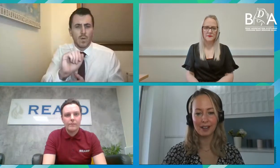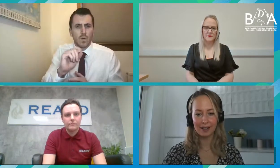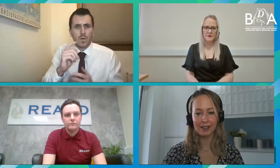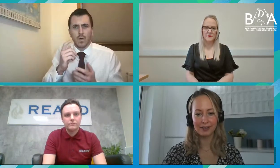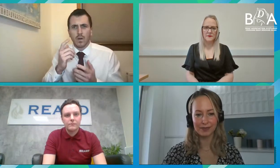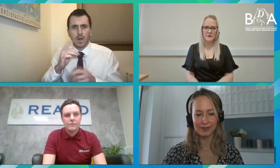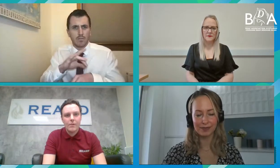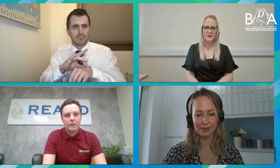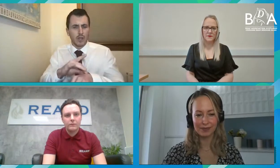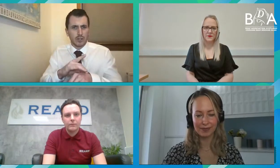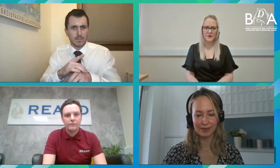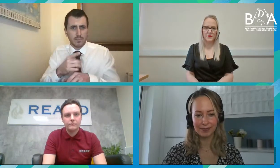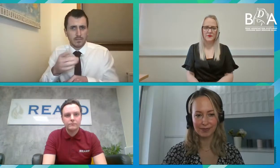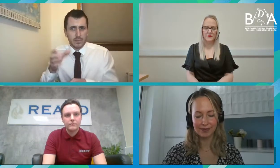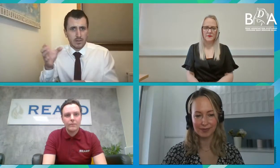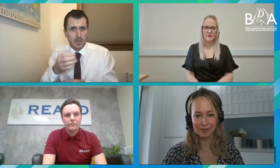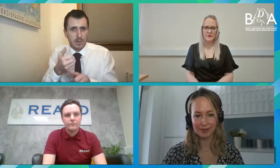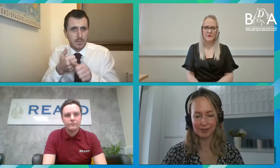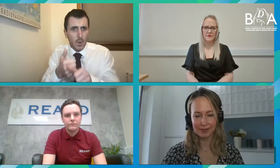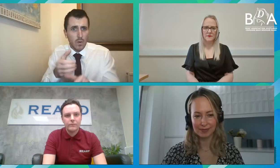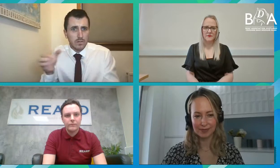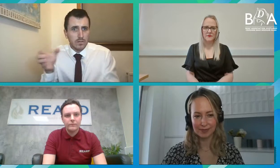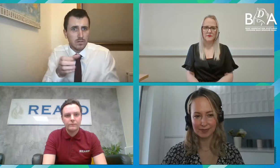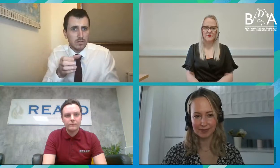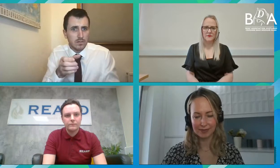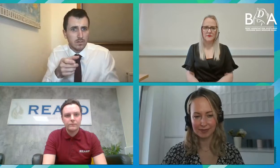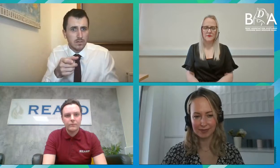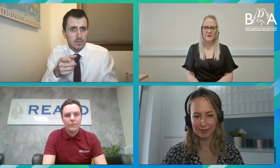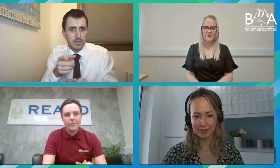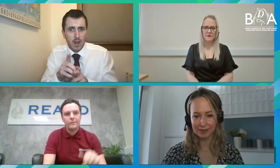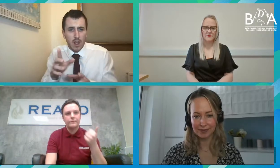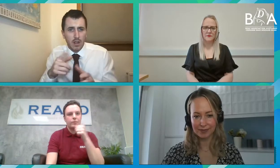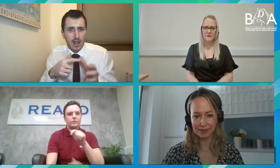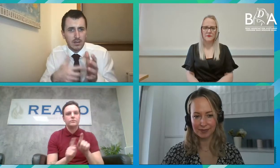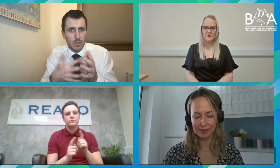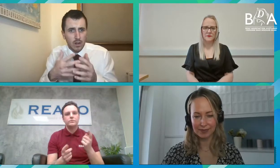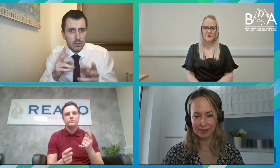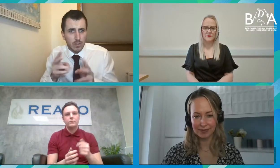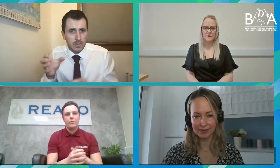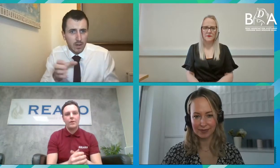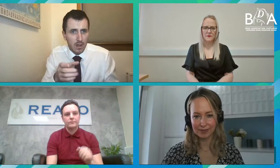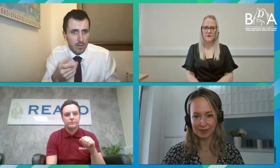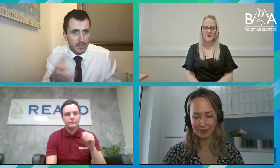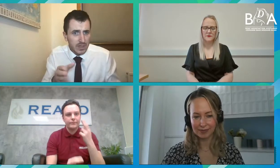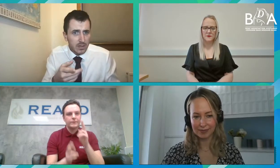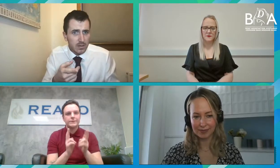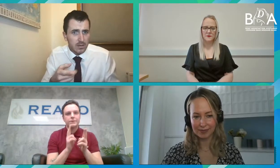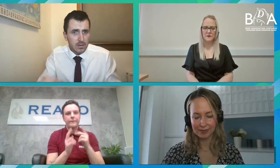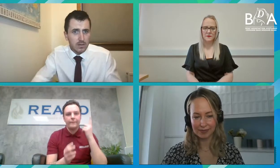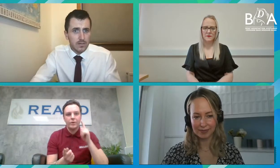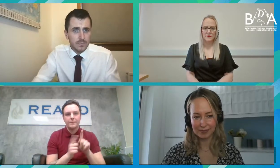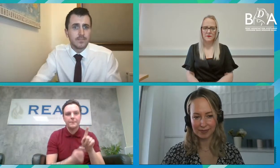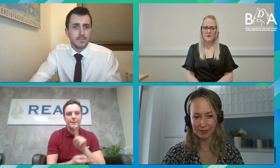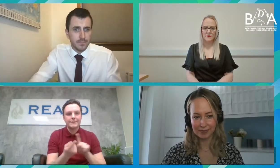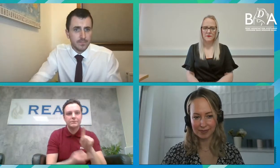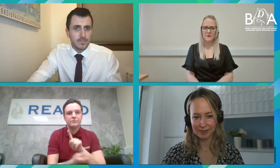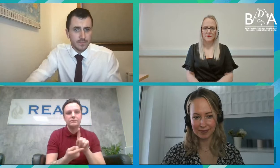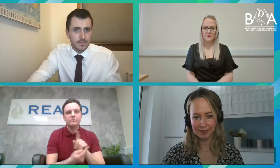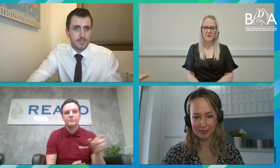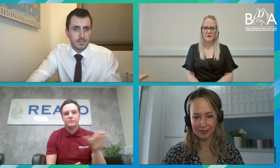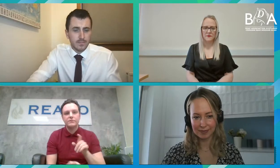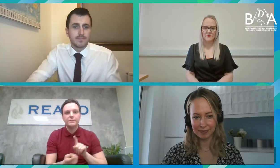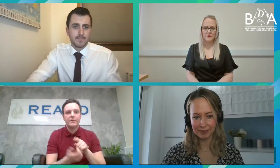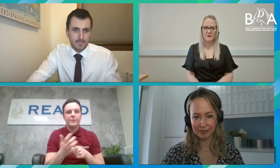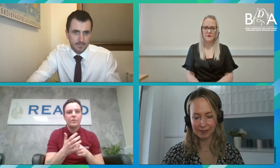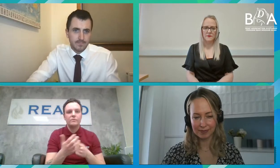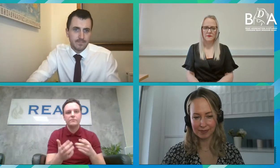moment. So in terms of your journey within the apprenticeship programme, were you able to access support in terms of communication